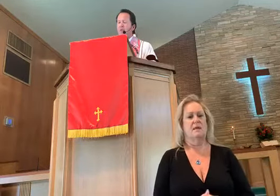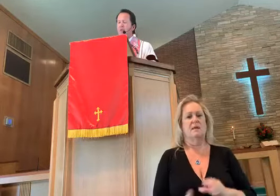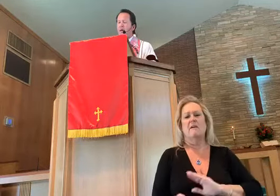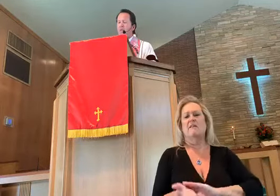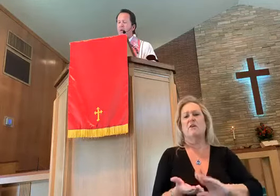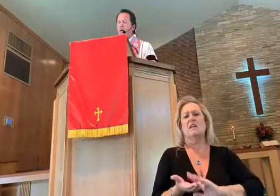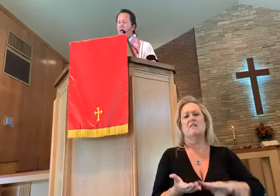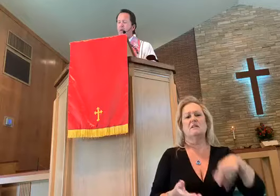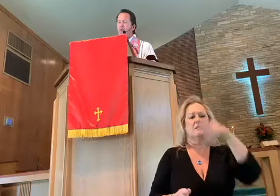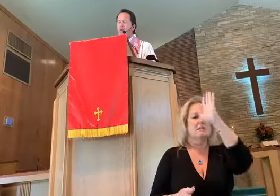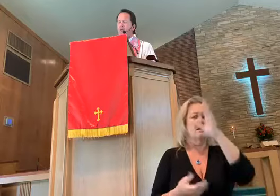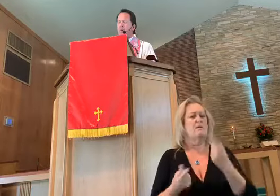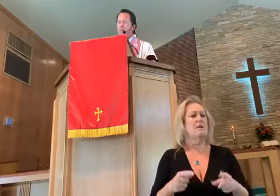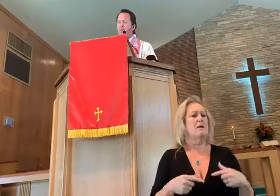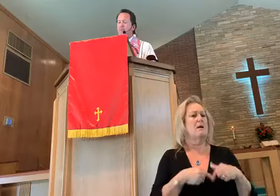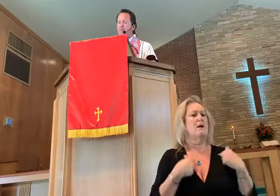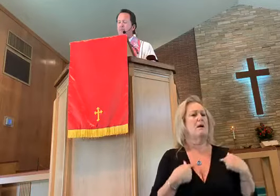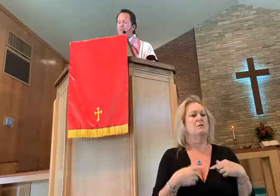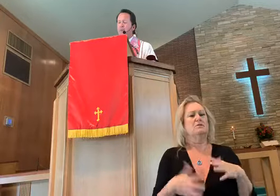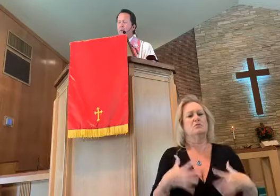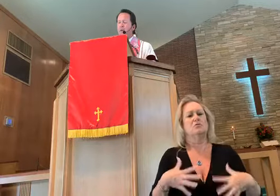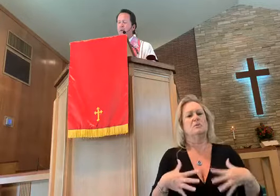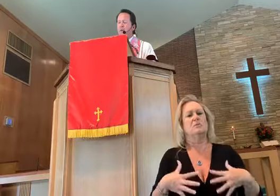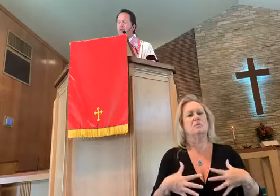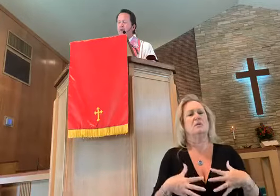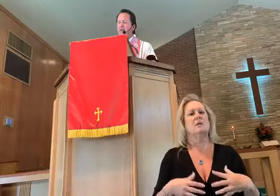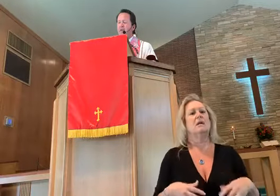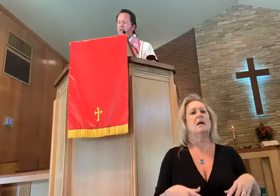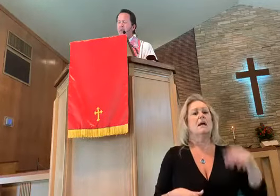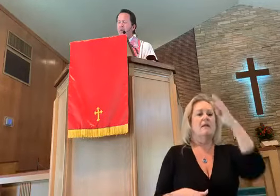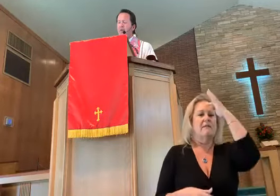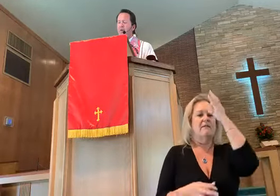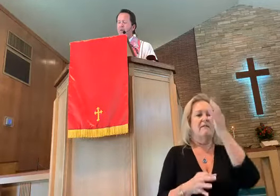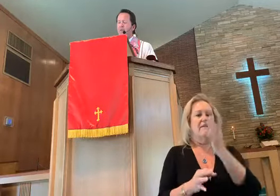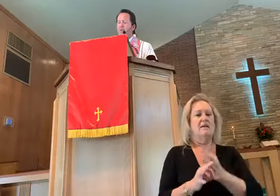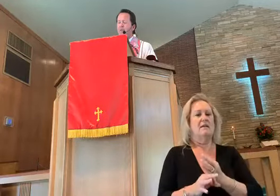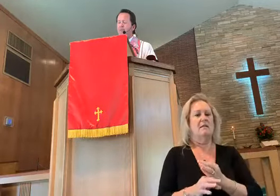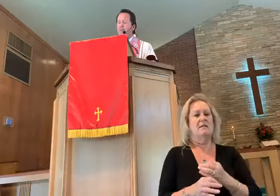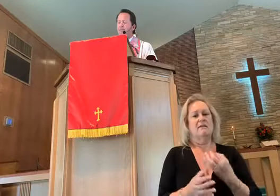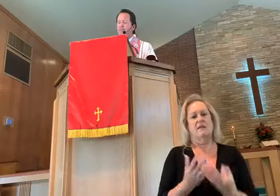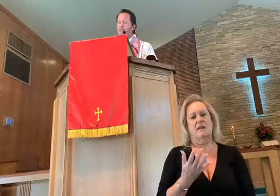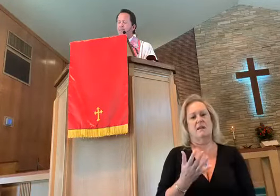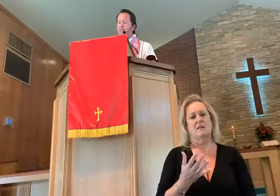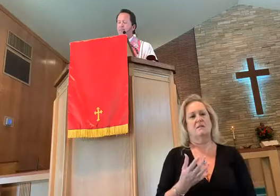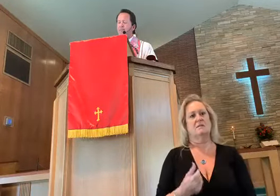Forgive us, O God, when our hearts tremble and our faith falters.